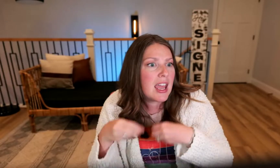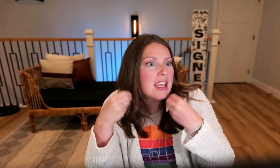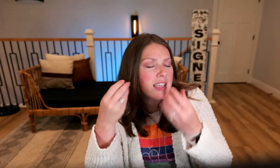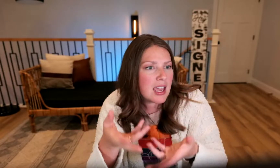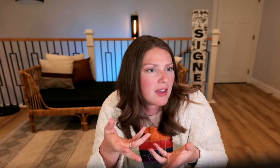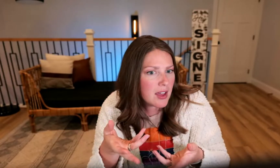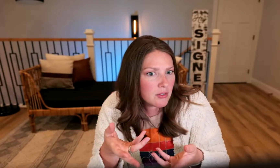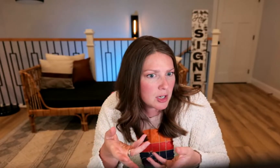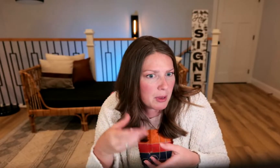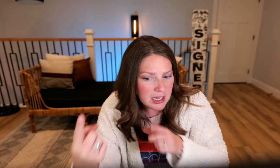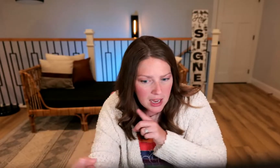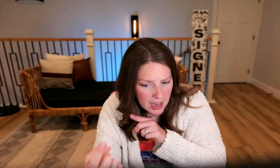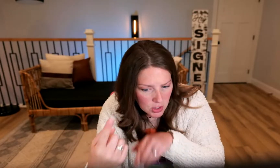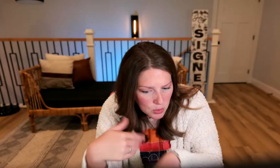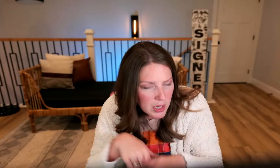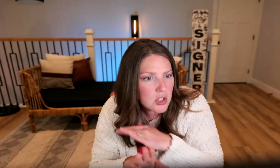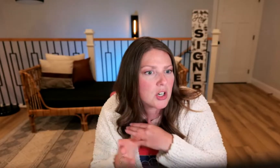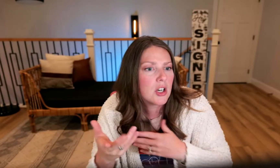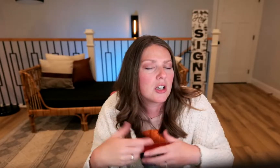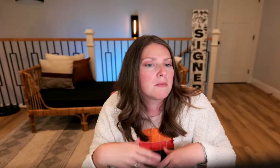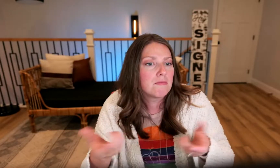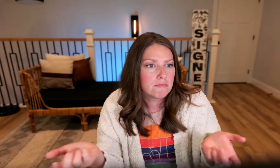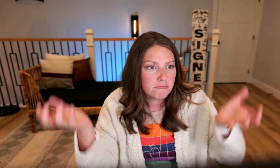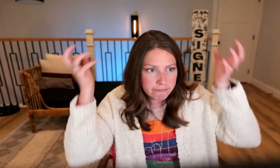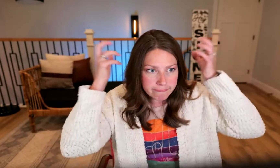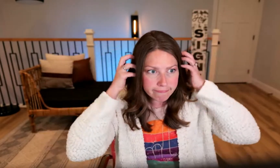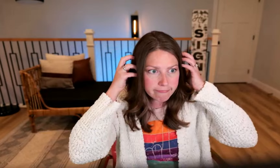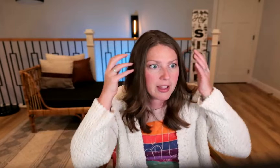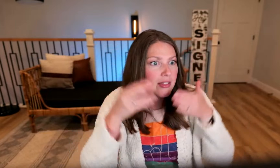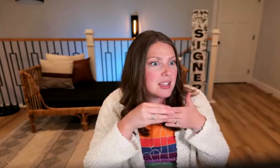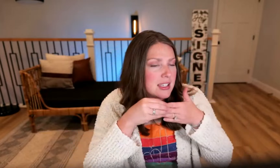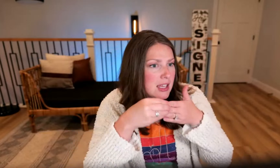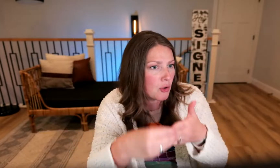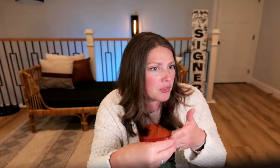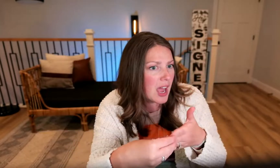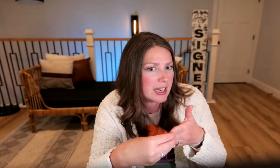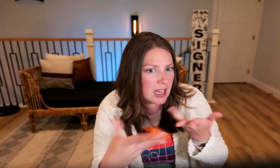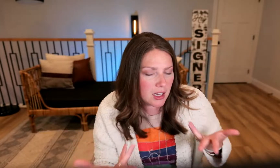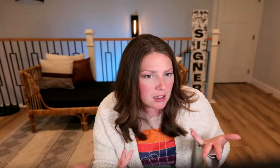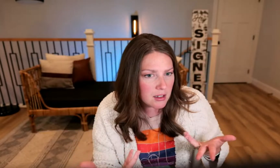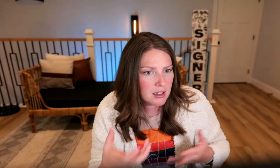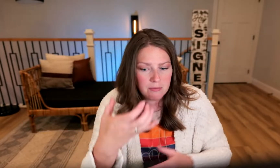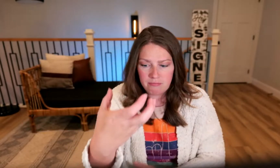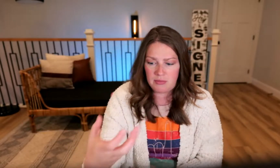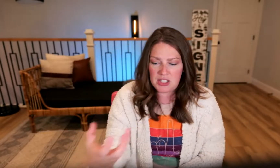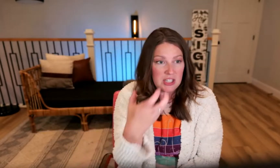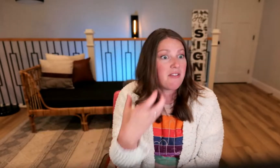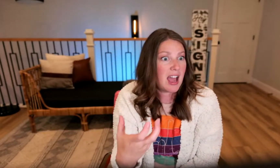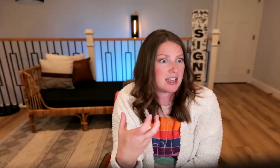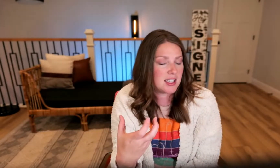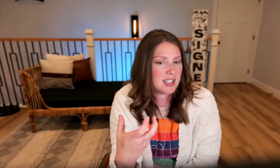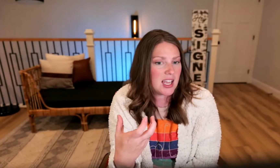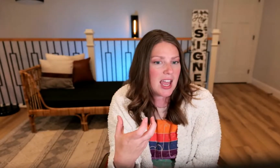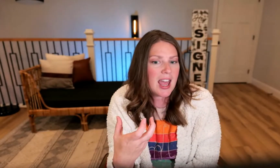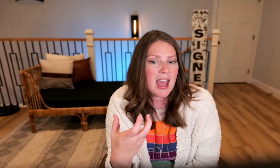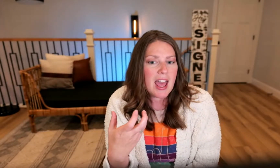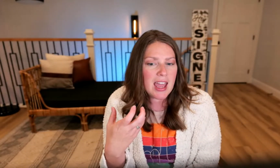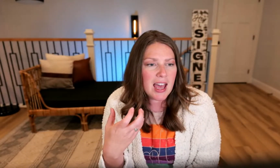they gave everybody, as you entered, this self-guided device.